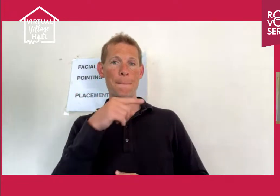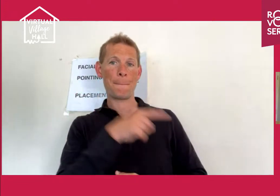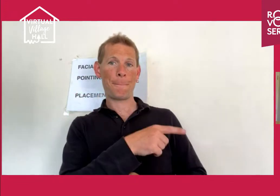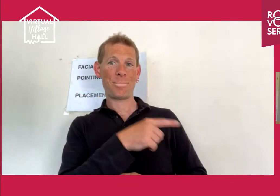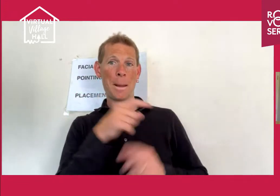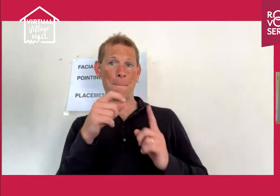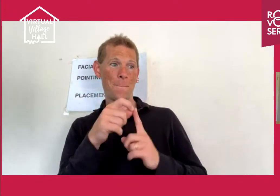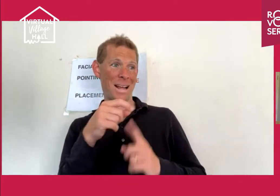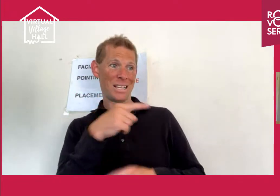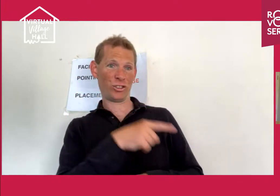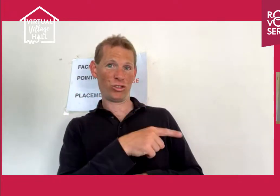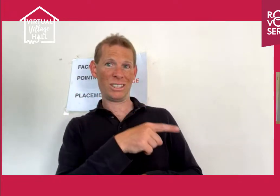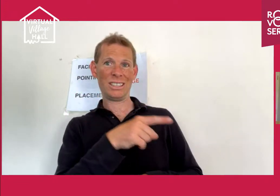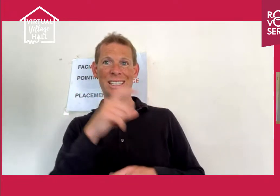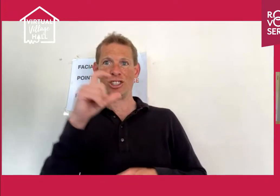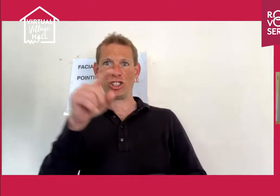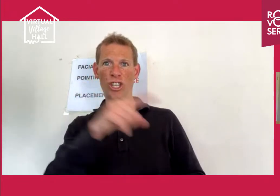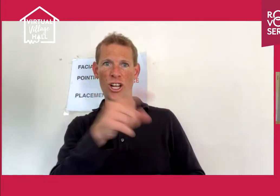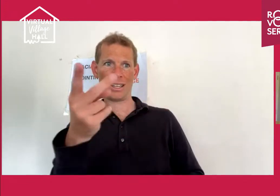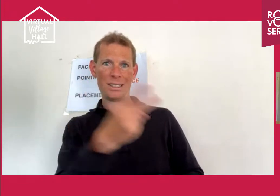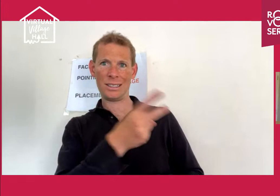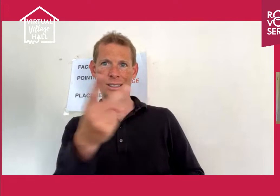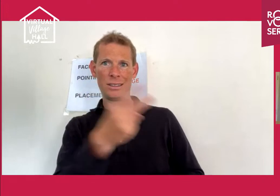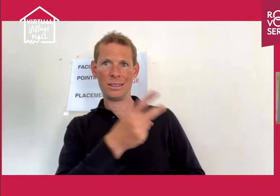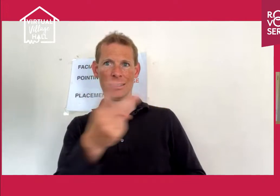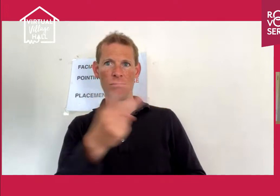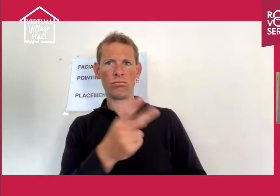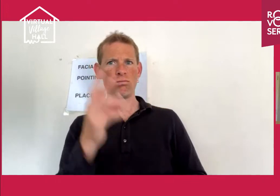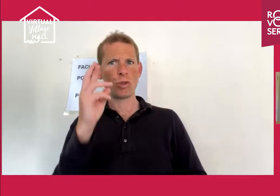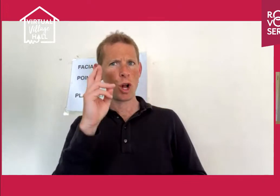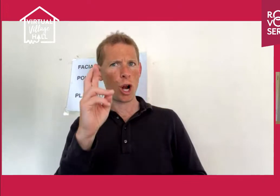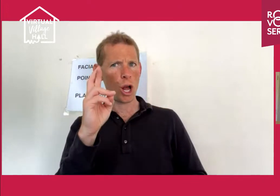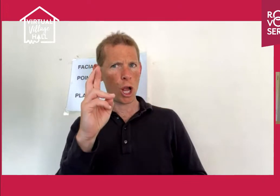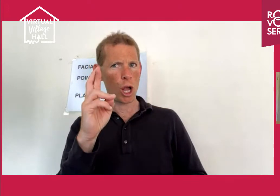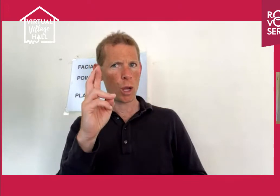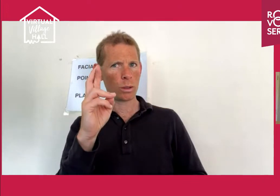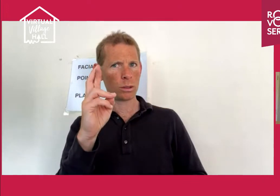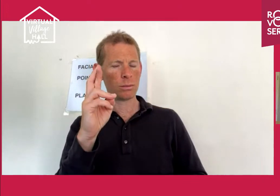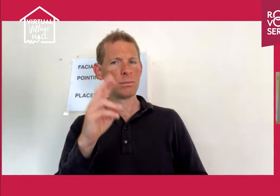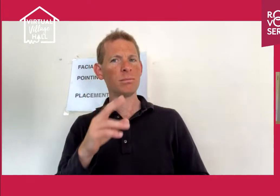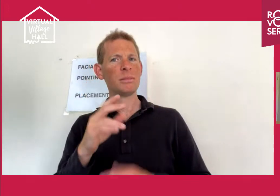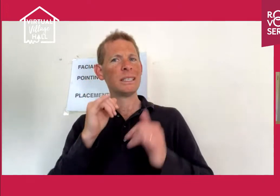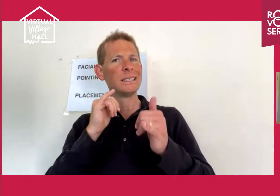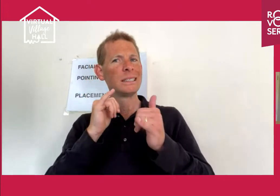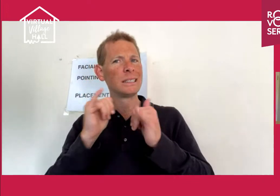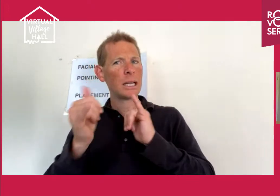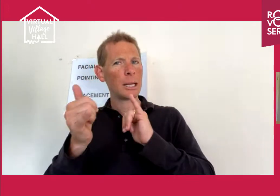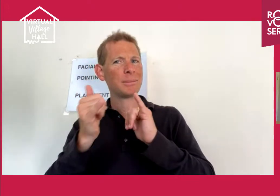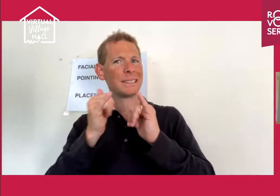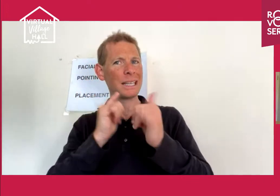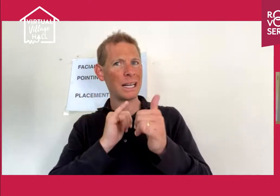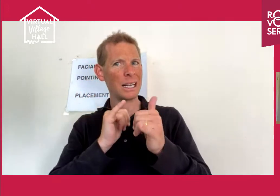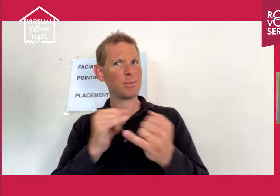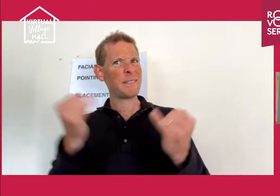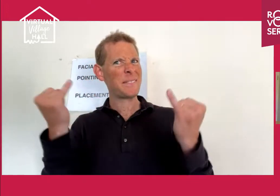So you might want to say, point to Patrick again, or Patrick and Charlie. They're very close as brothers,